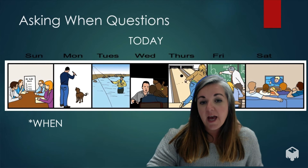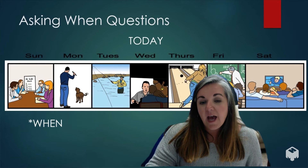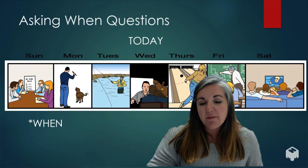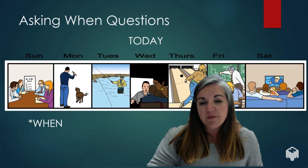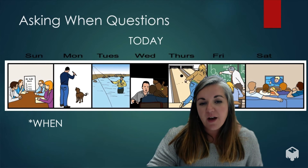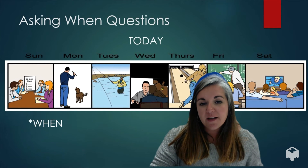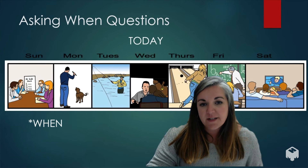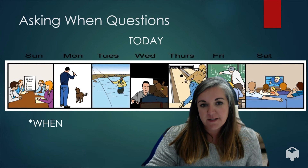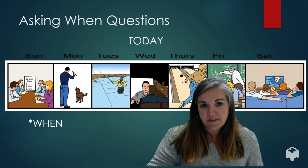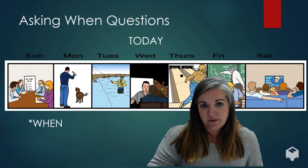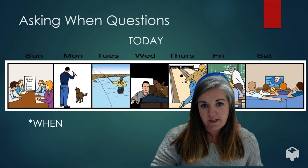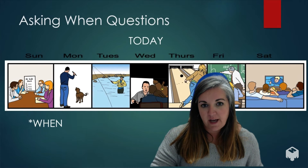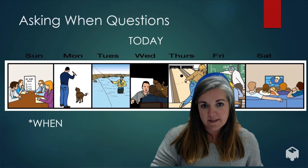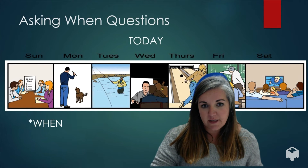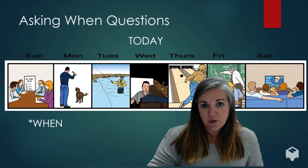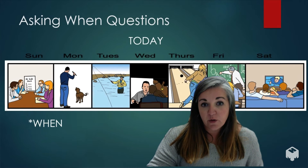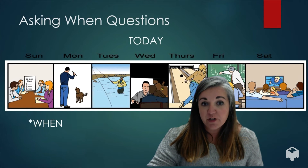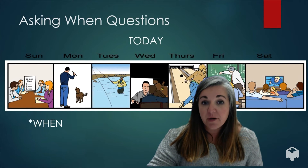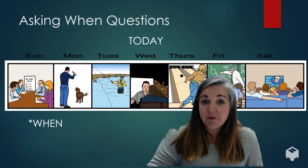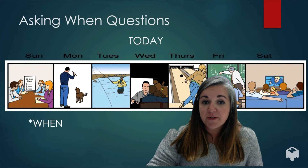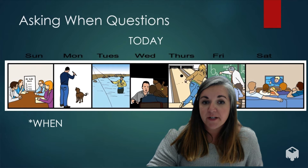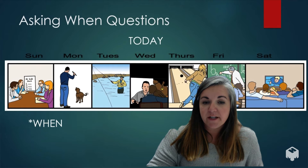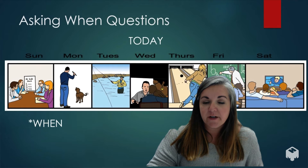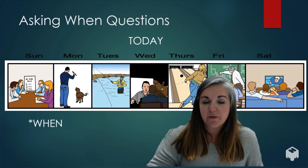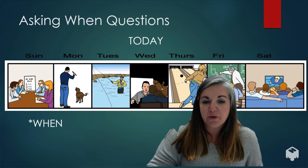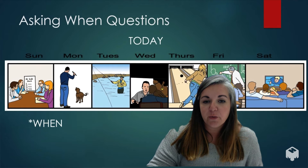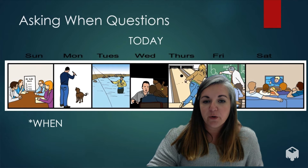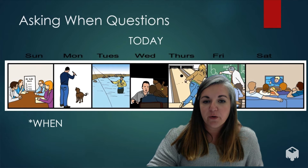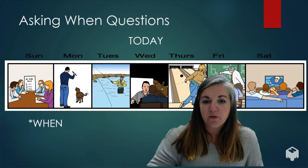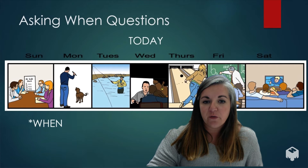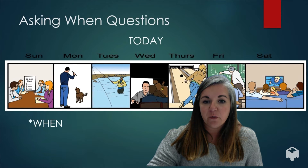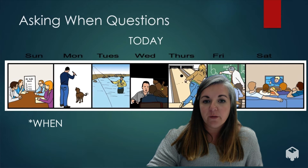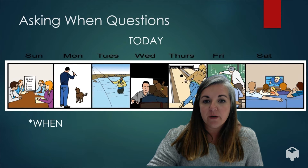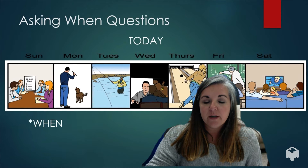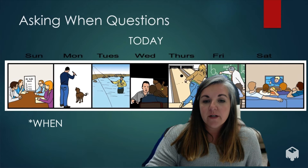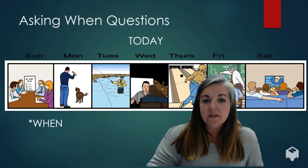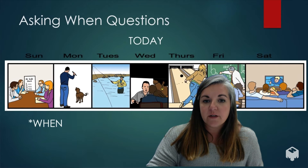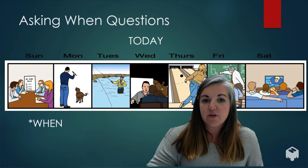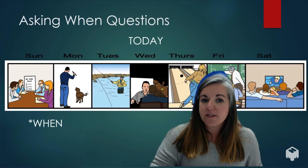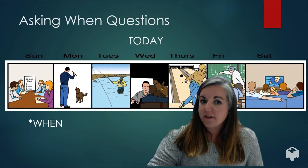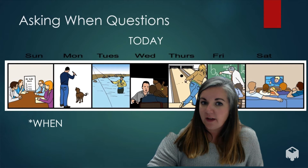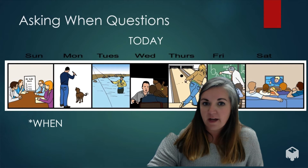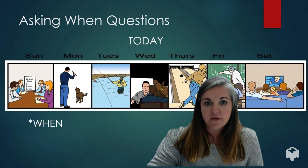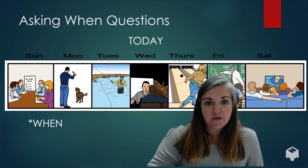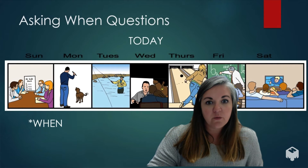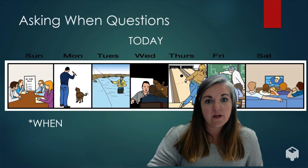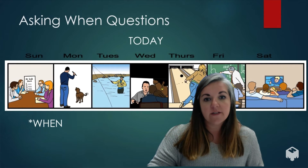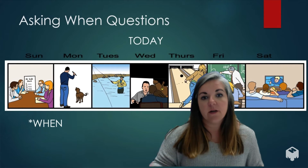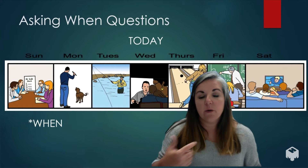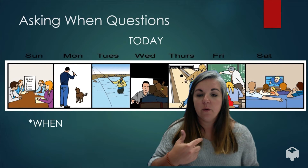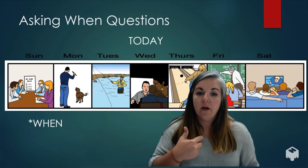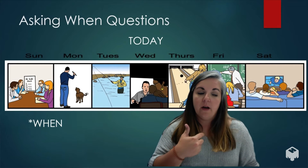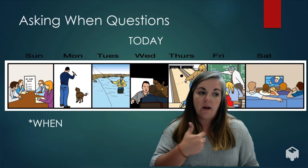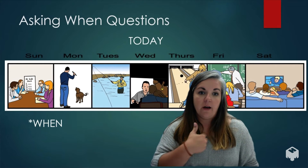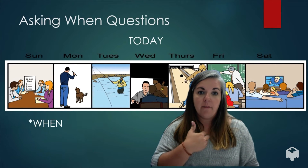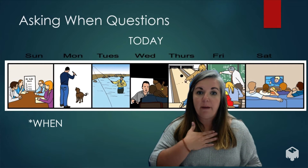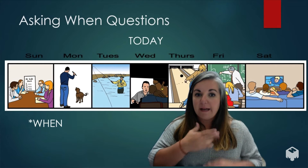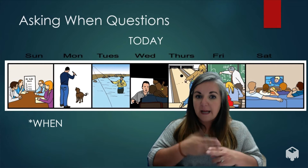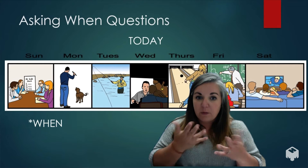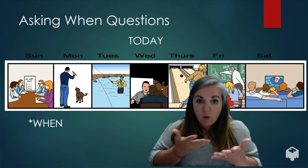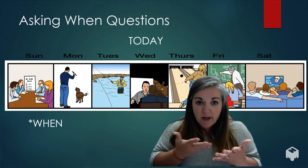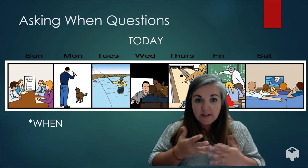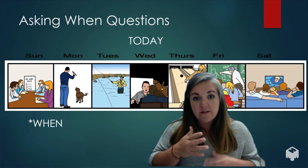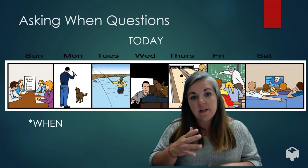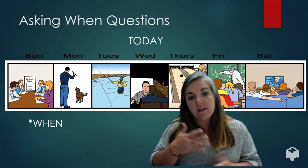used it, I'm not necessarily asking a question. I'm using it in a rhetorical form. So just like the hows and the what. So